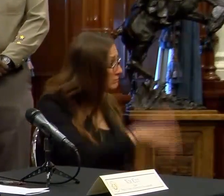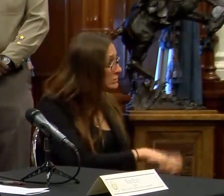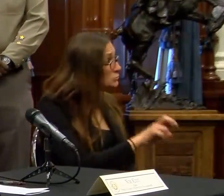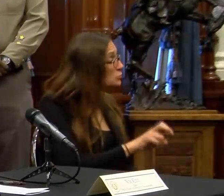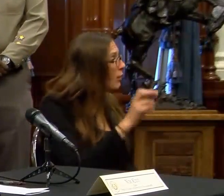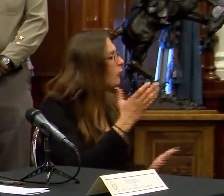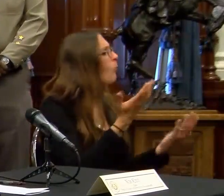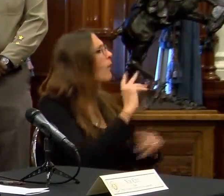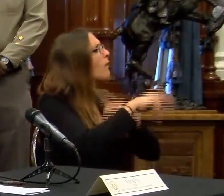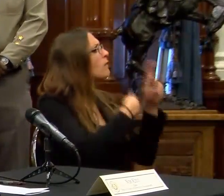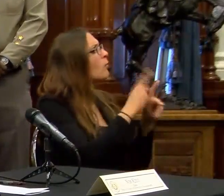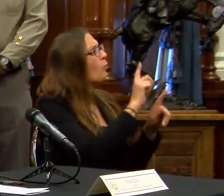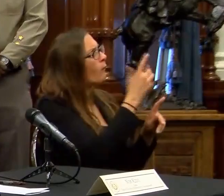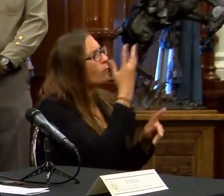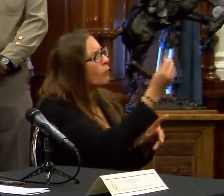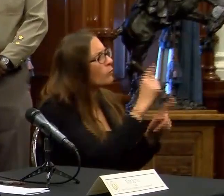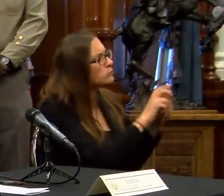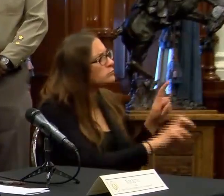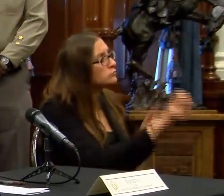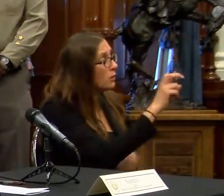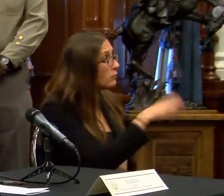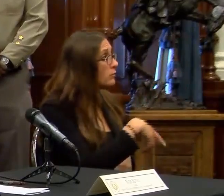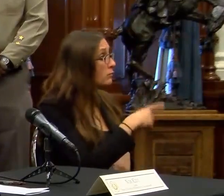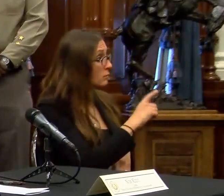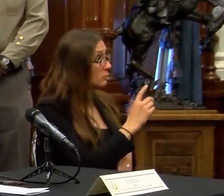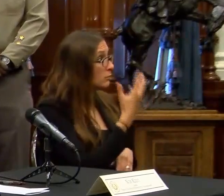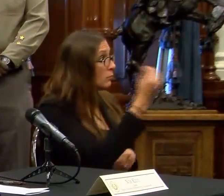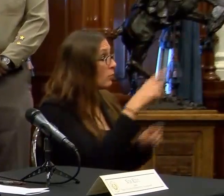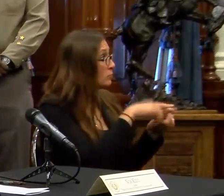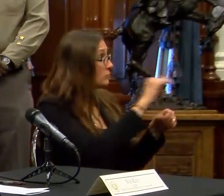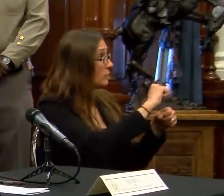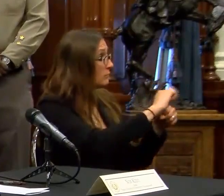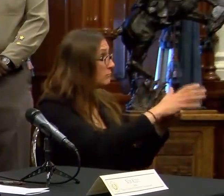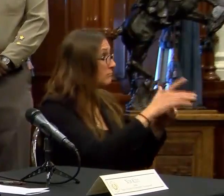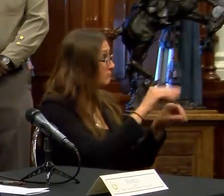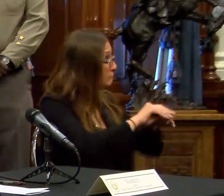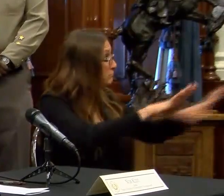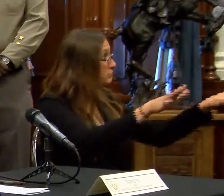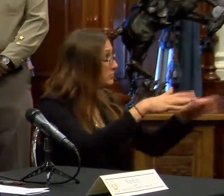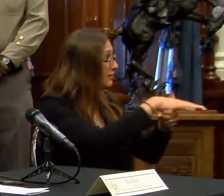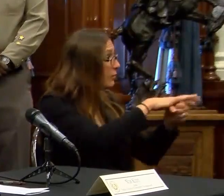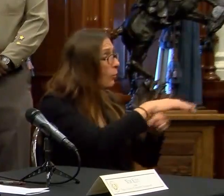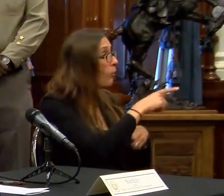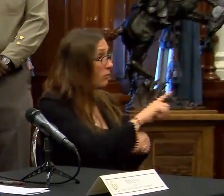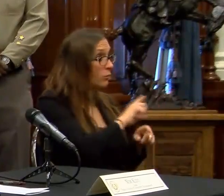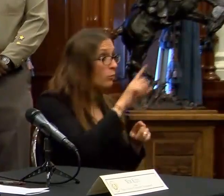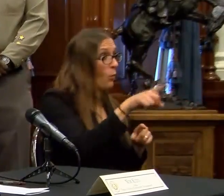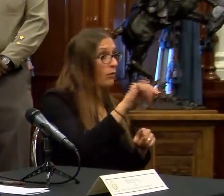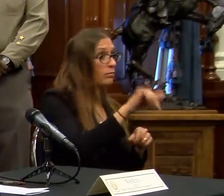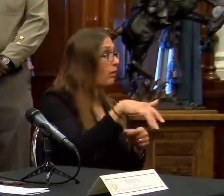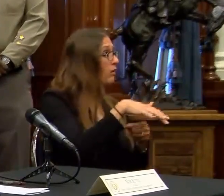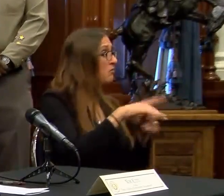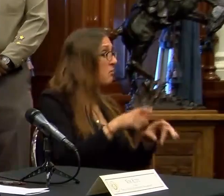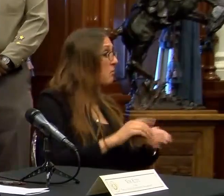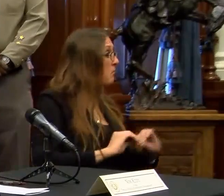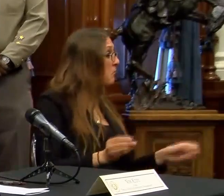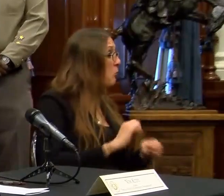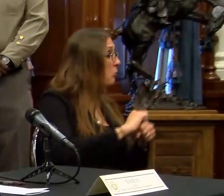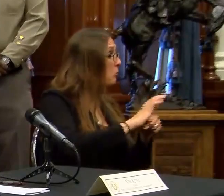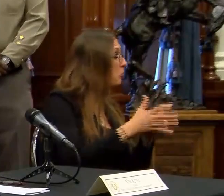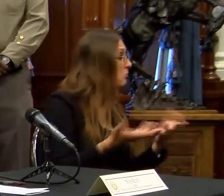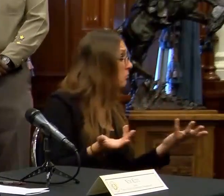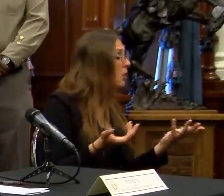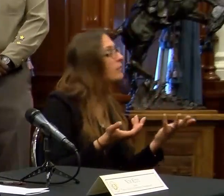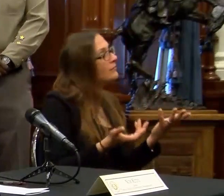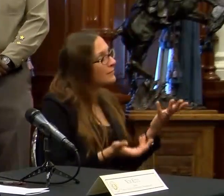What type of environment are they traveling into? Are they traveling into a COVID hotspot? Are they traveling to an area where there is no indication of COVID